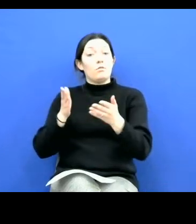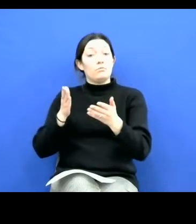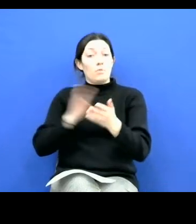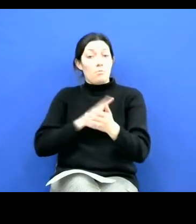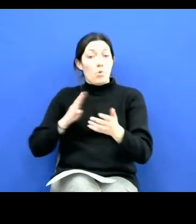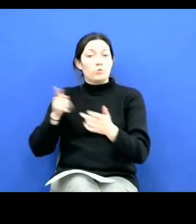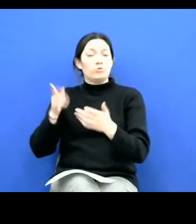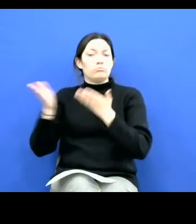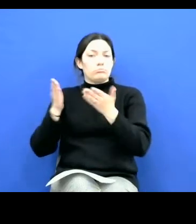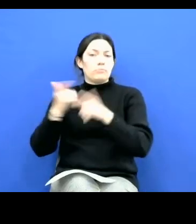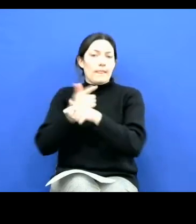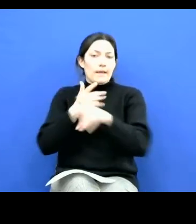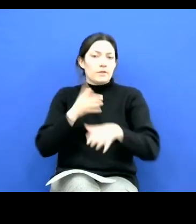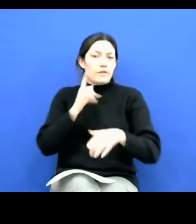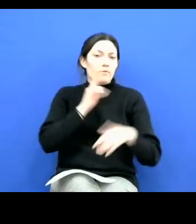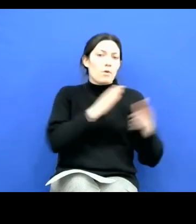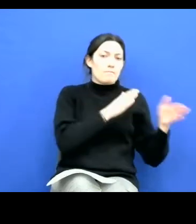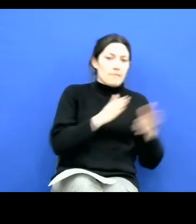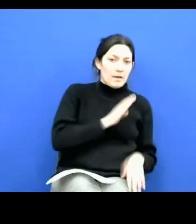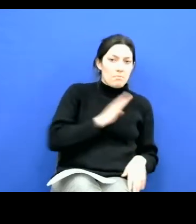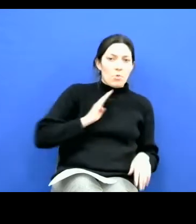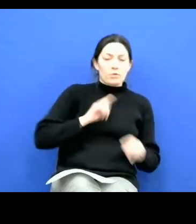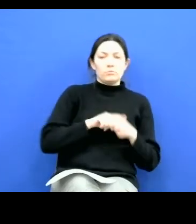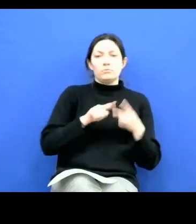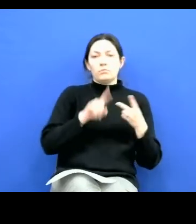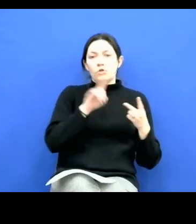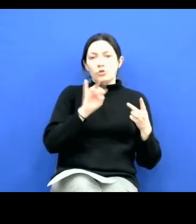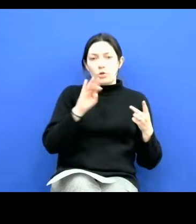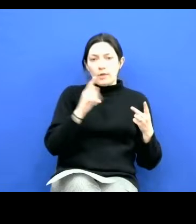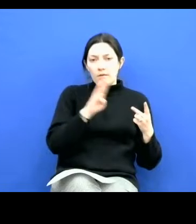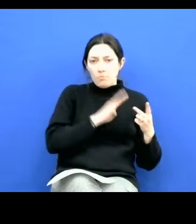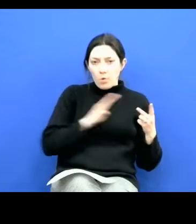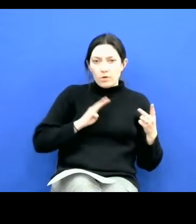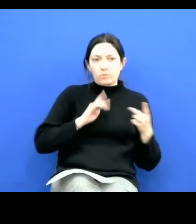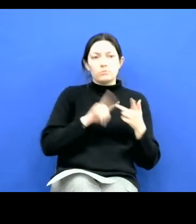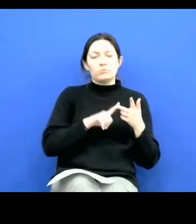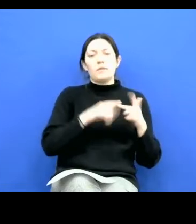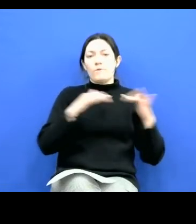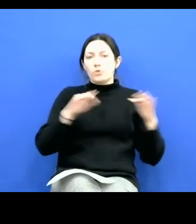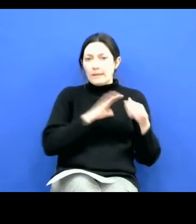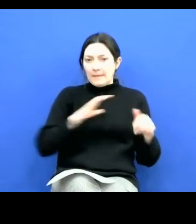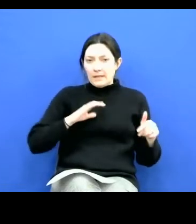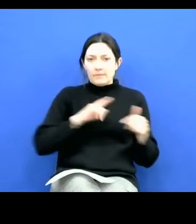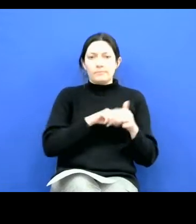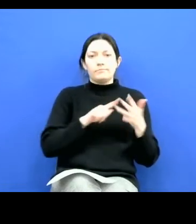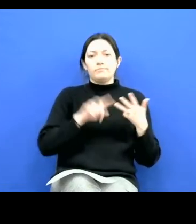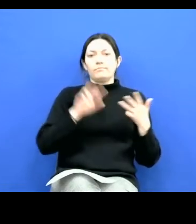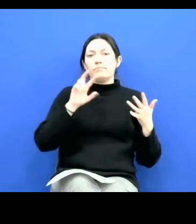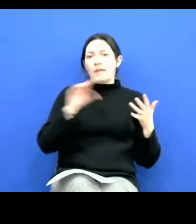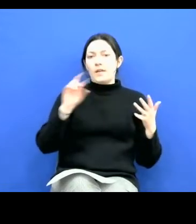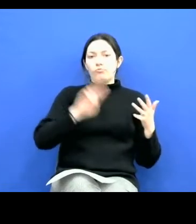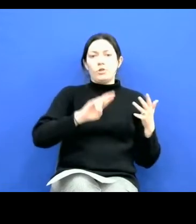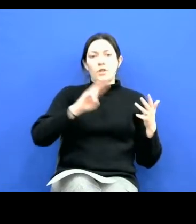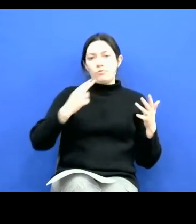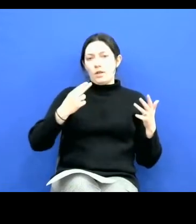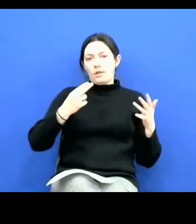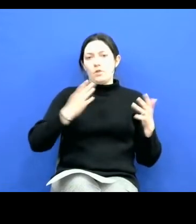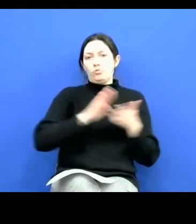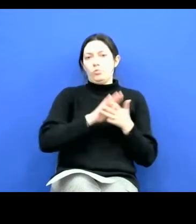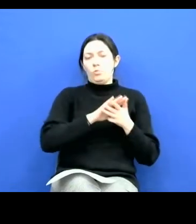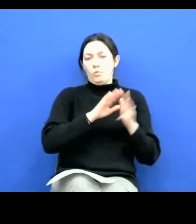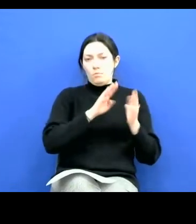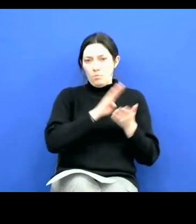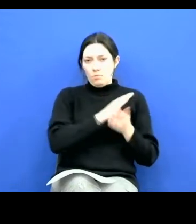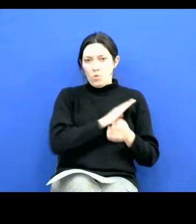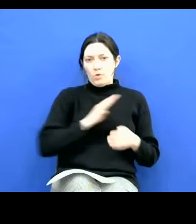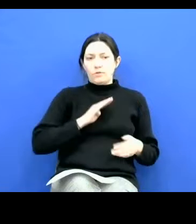liaison to the planning board, the zoning board of appeals, diversity committee, and the Rush Henrietta School Board. And whereas during that time, Millie has served the